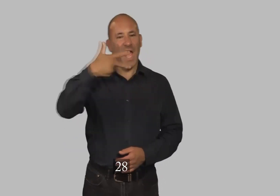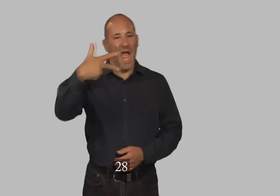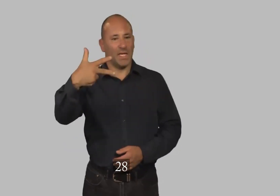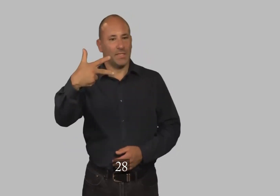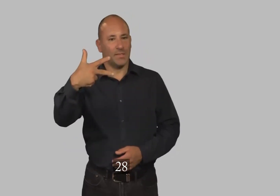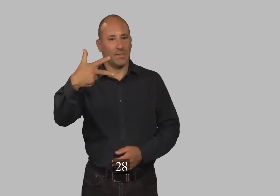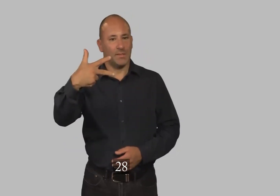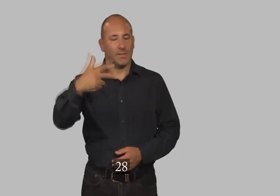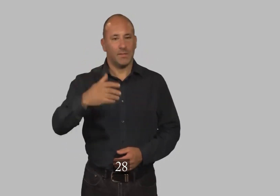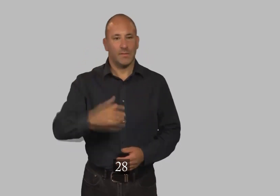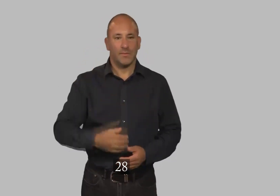28.